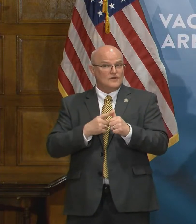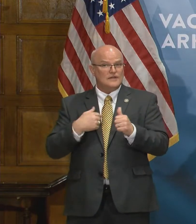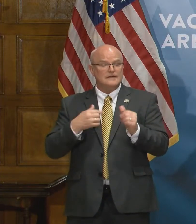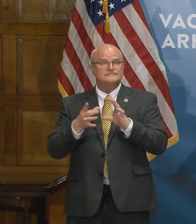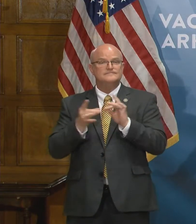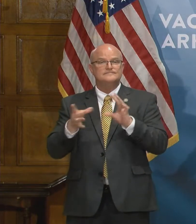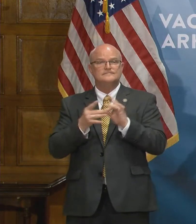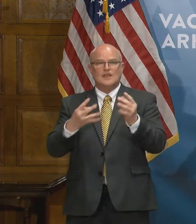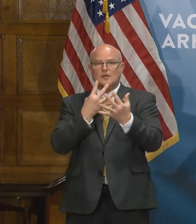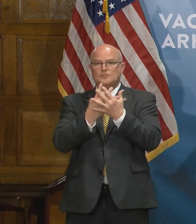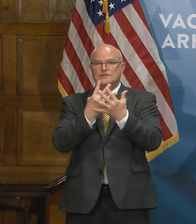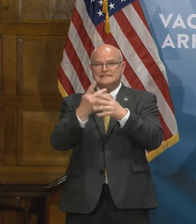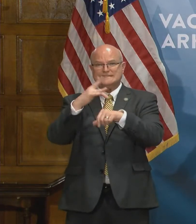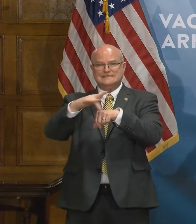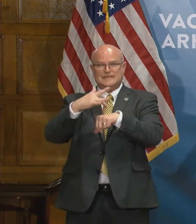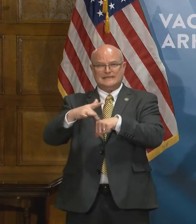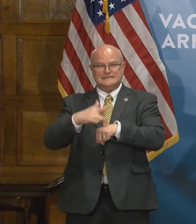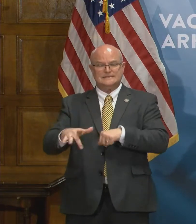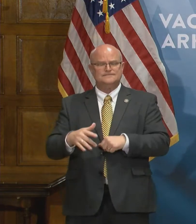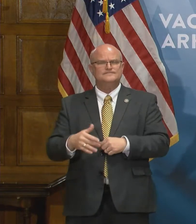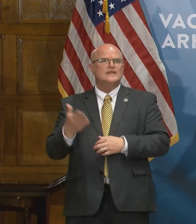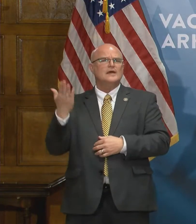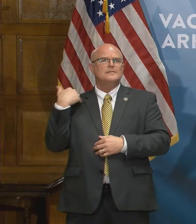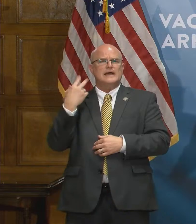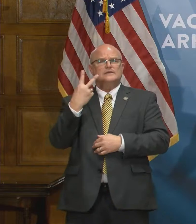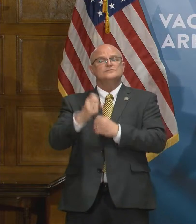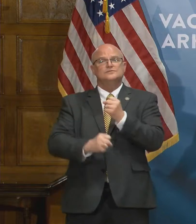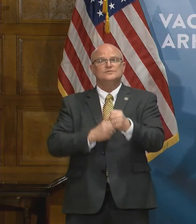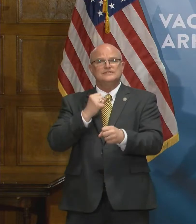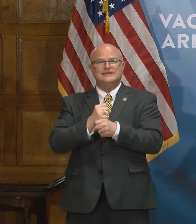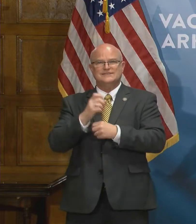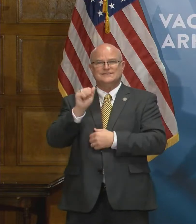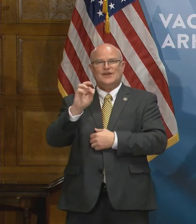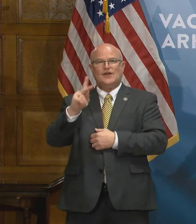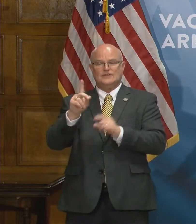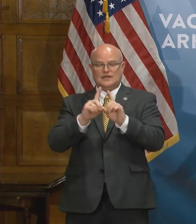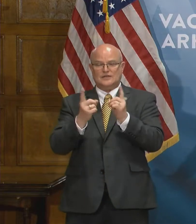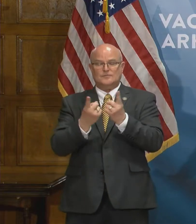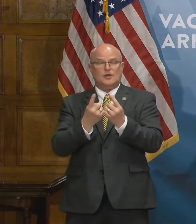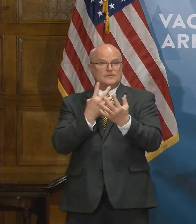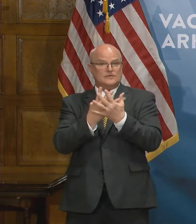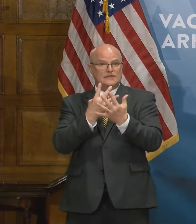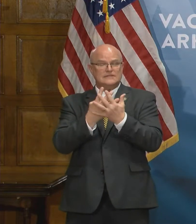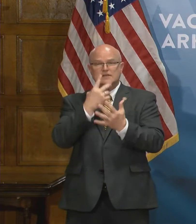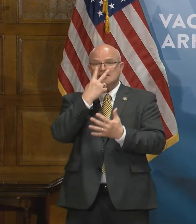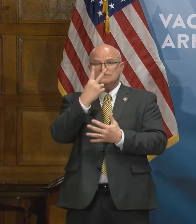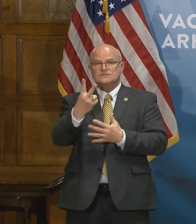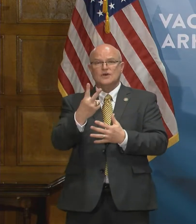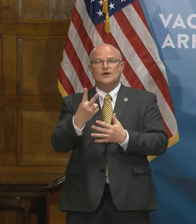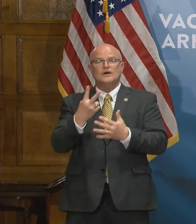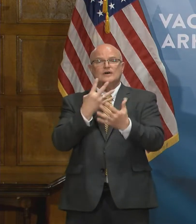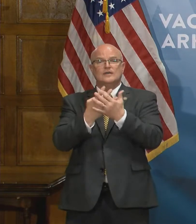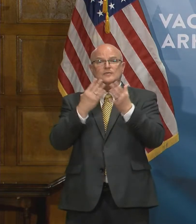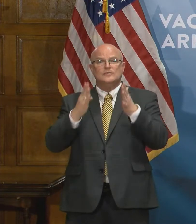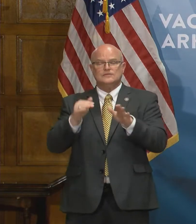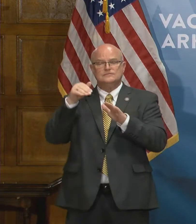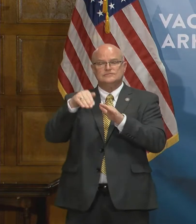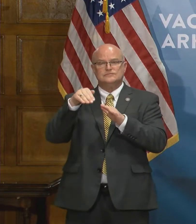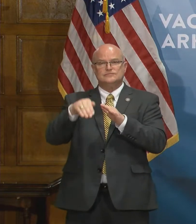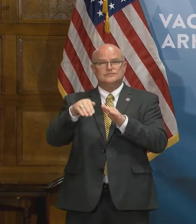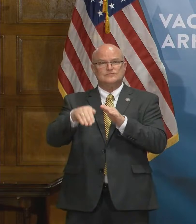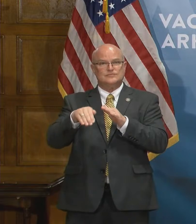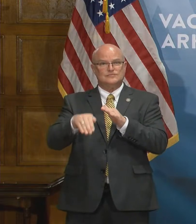with our prison space. Over the past 2 years, the Arkansas Department of Corrections saw a decline in